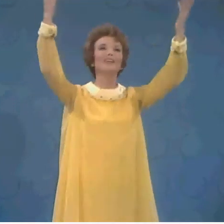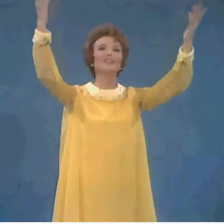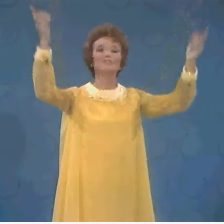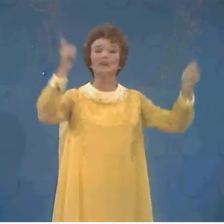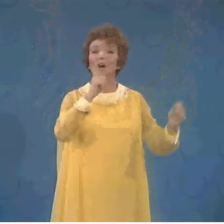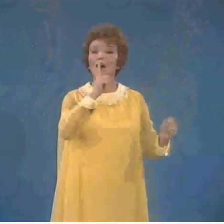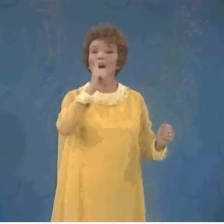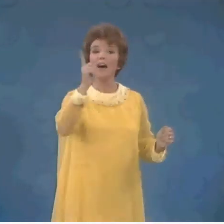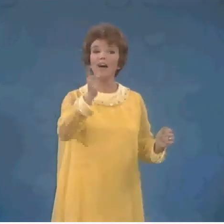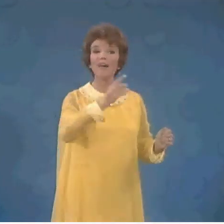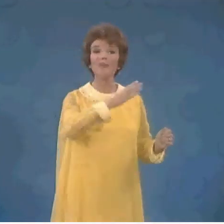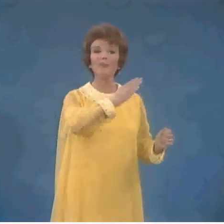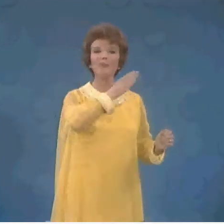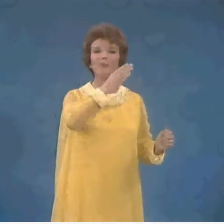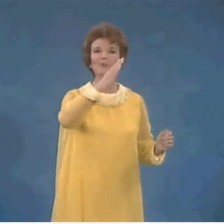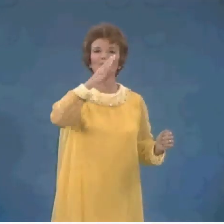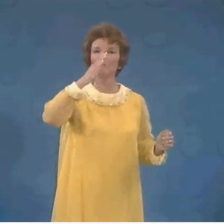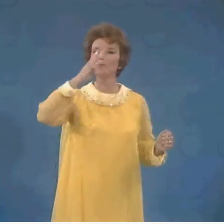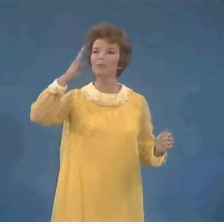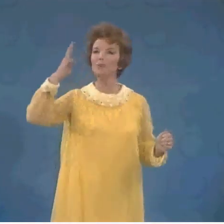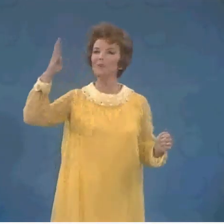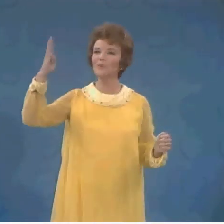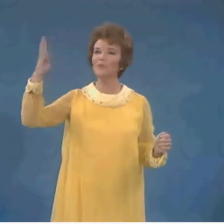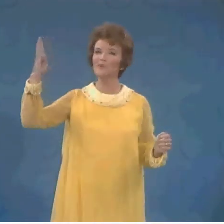skies are blue,